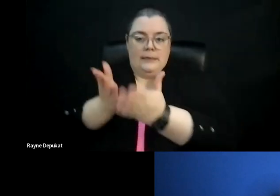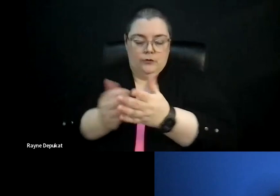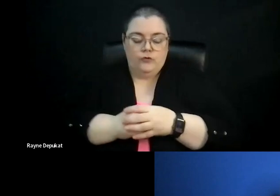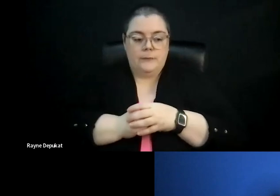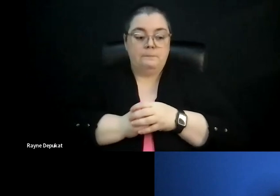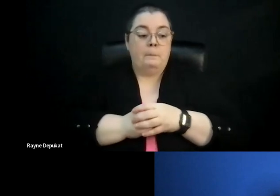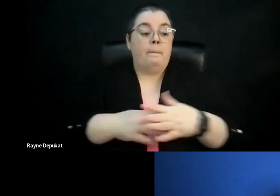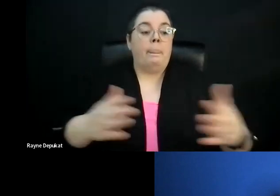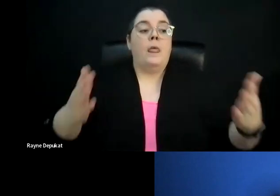recommendations.